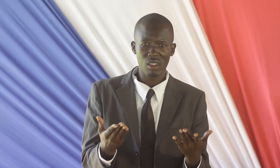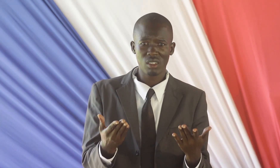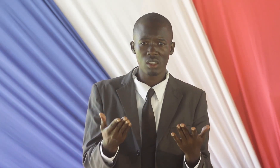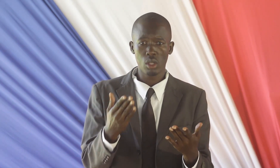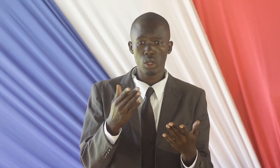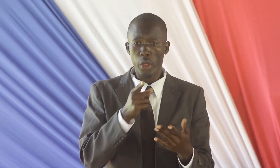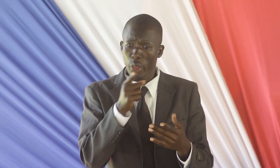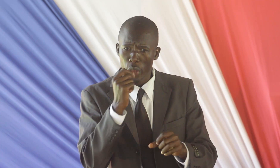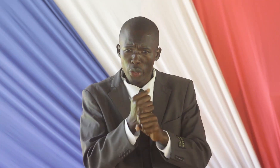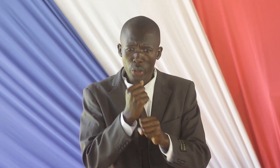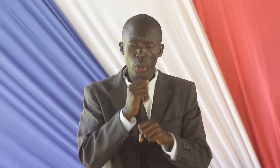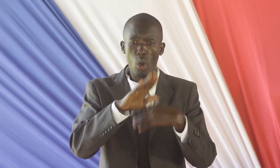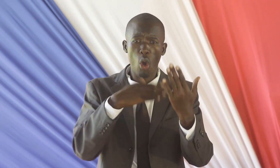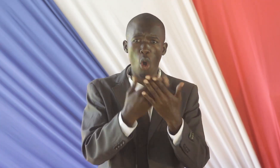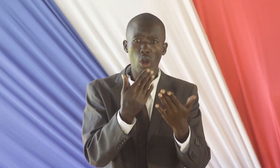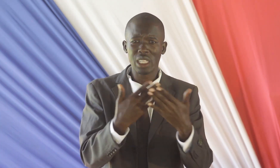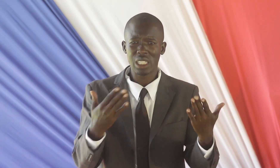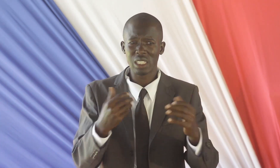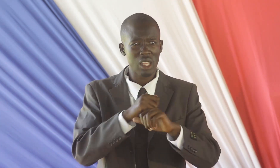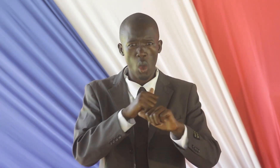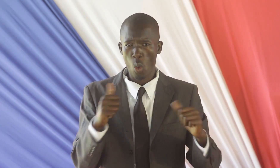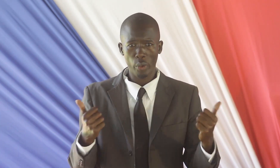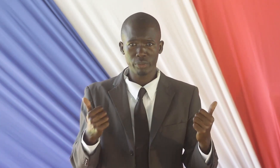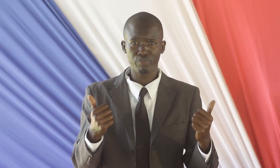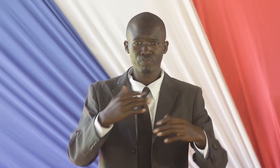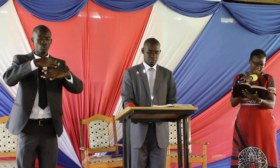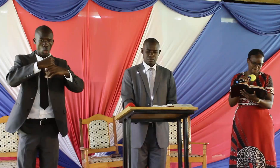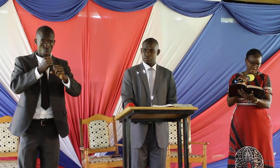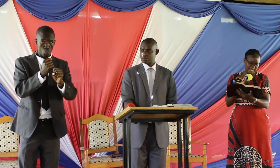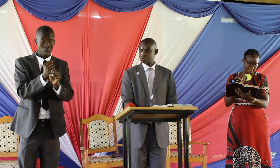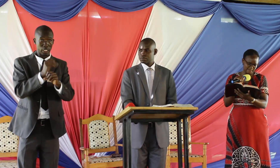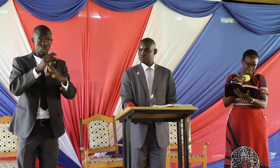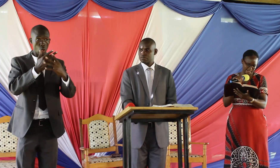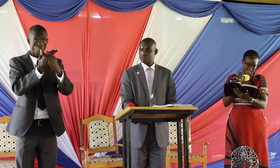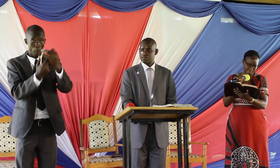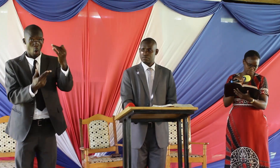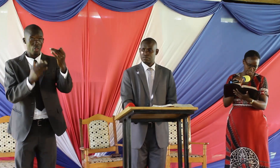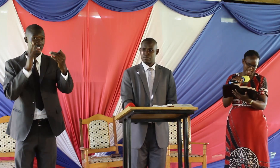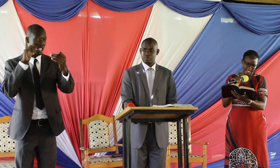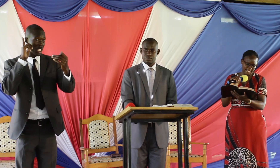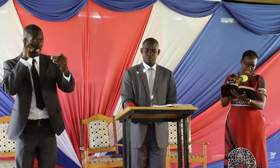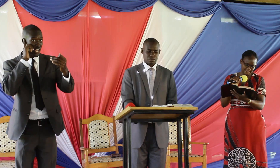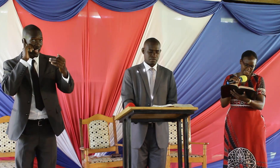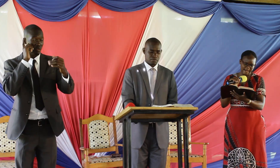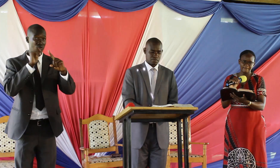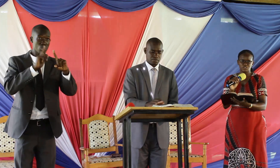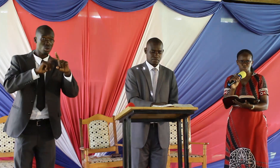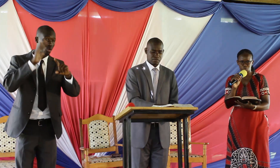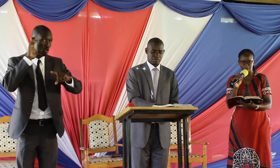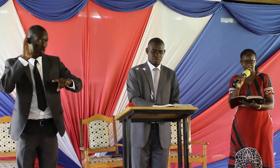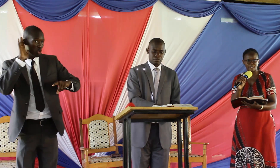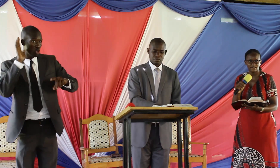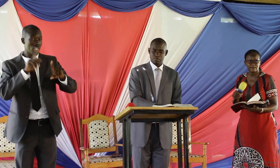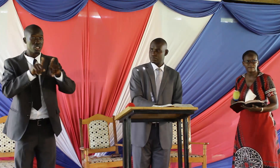done all things well. He makes both the deaf and the deaf to hear, and the dumb